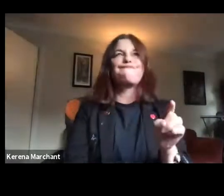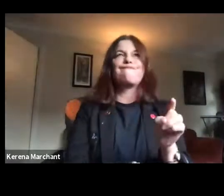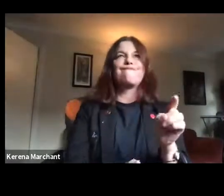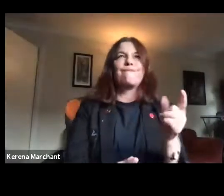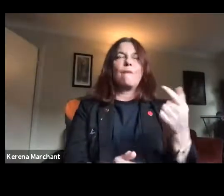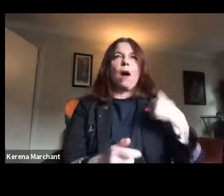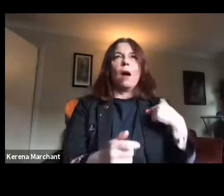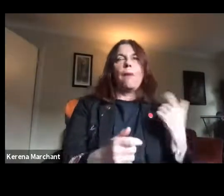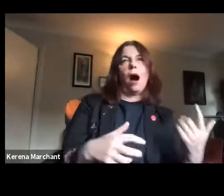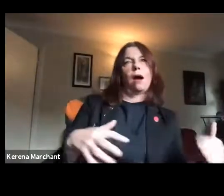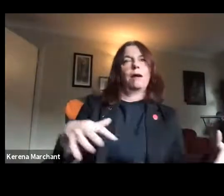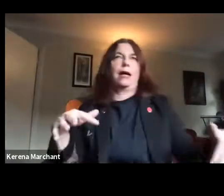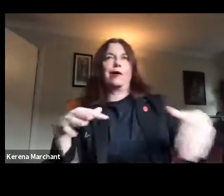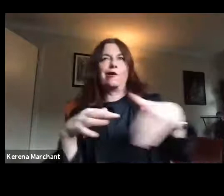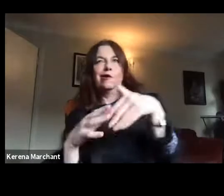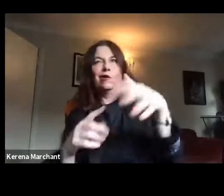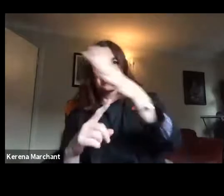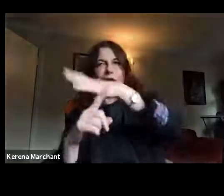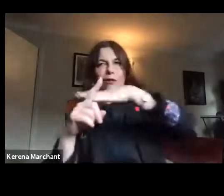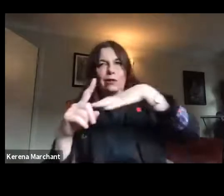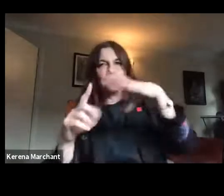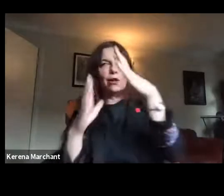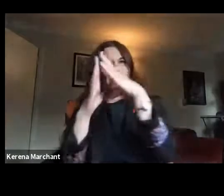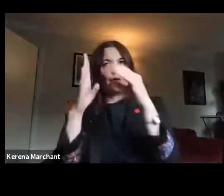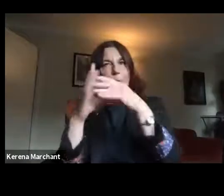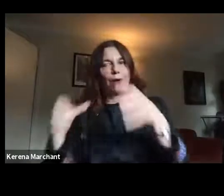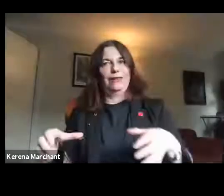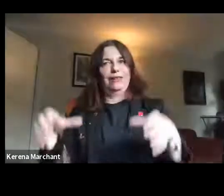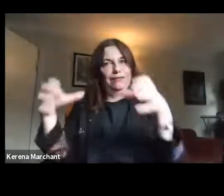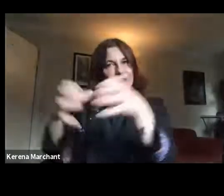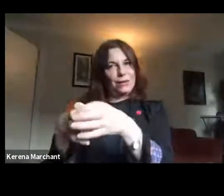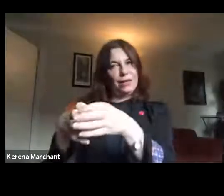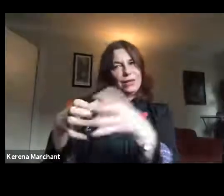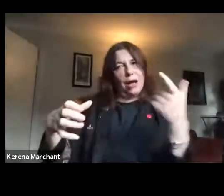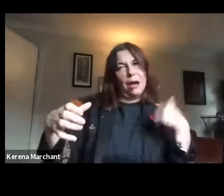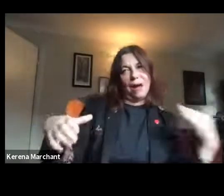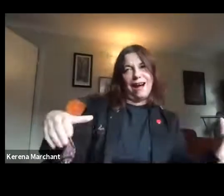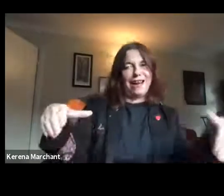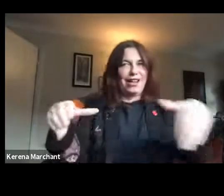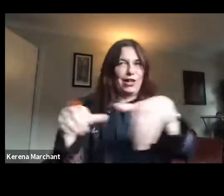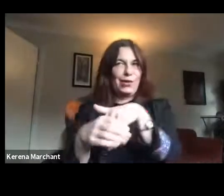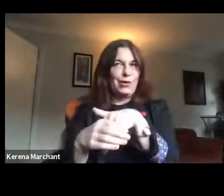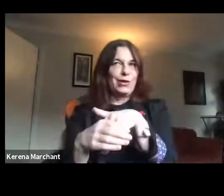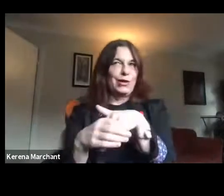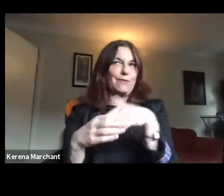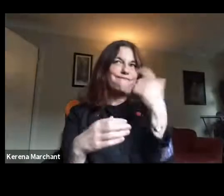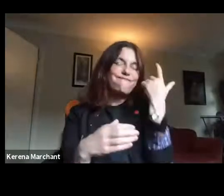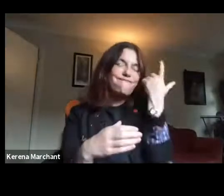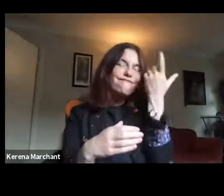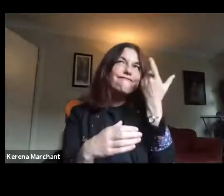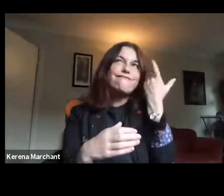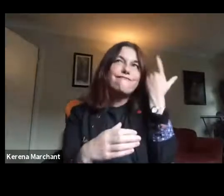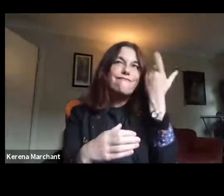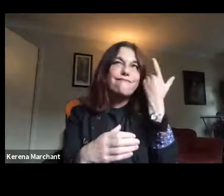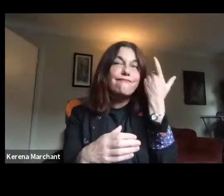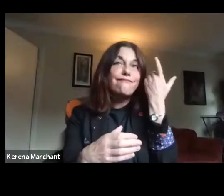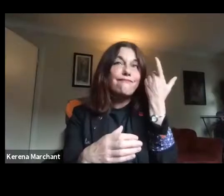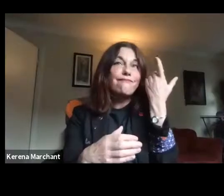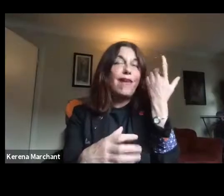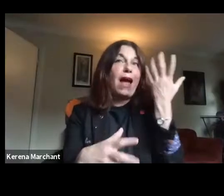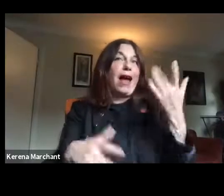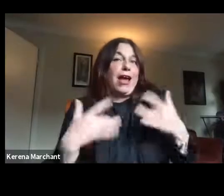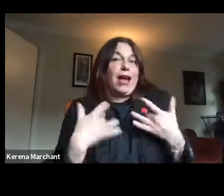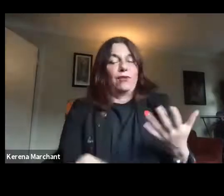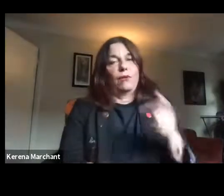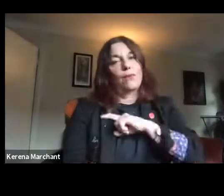me, am I disabled? That's a big question. Do I have a place within the social model of disability?